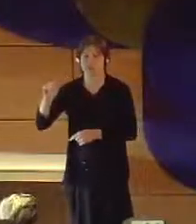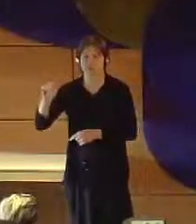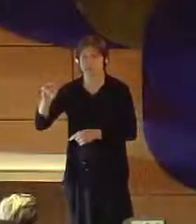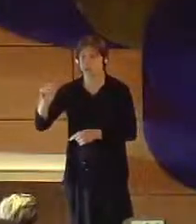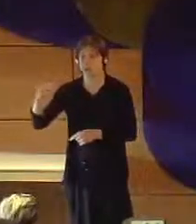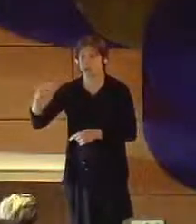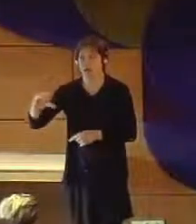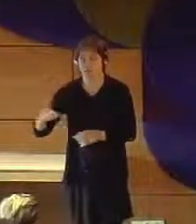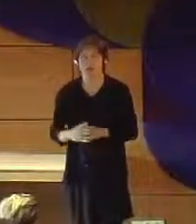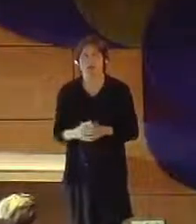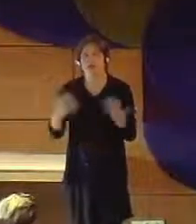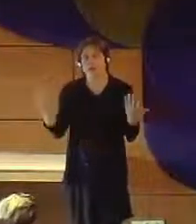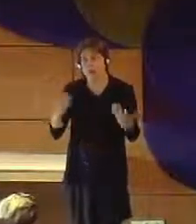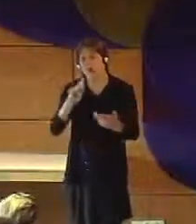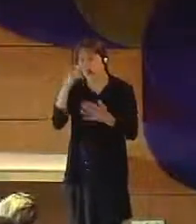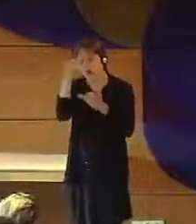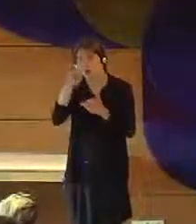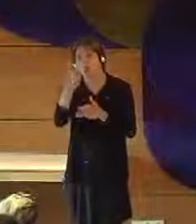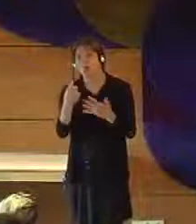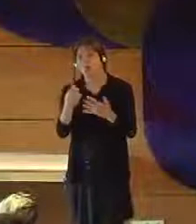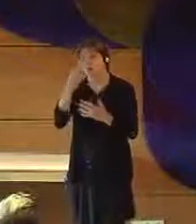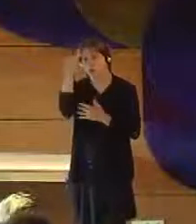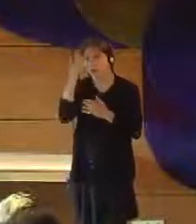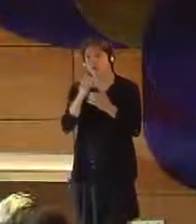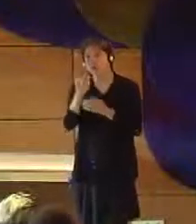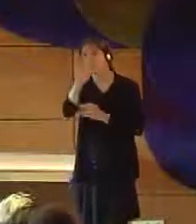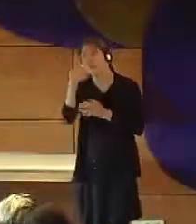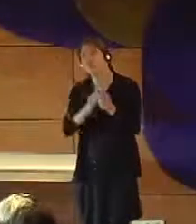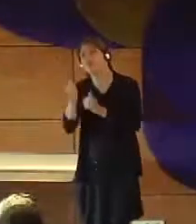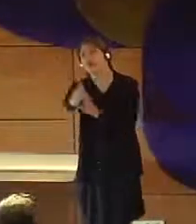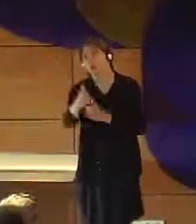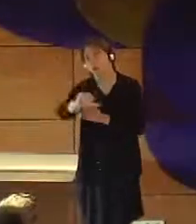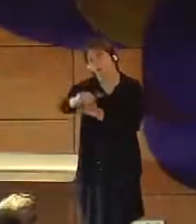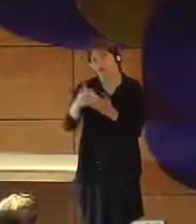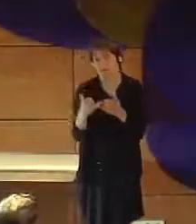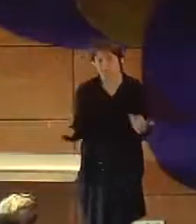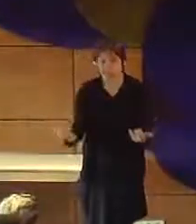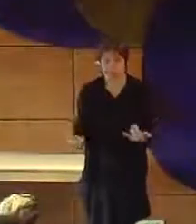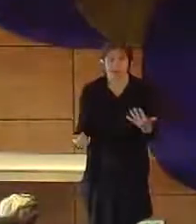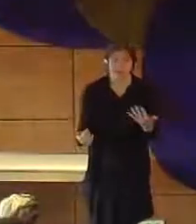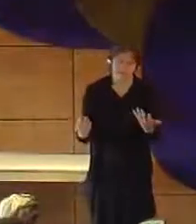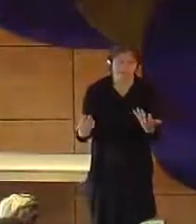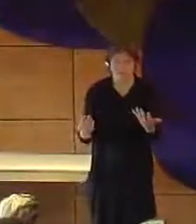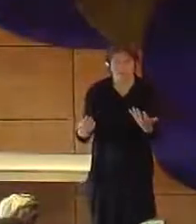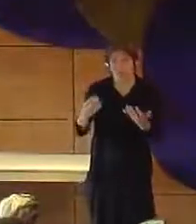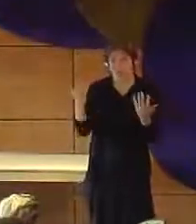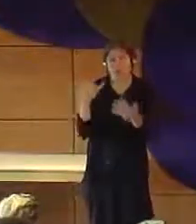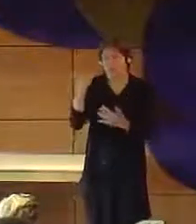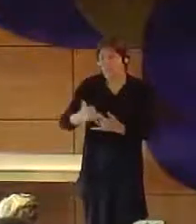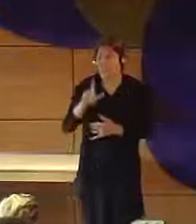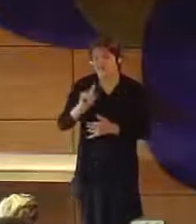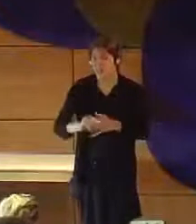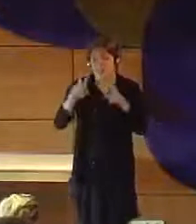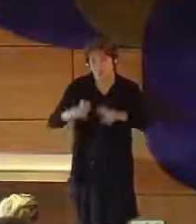with HCG before you start the testosterone improve things? I think there is very little data. So